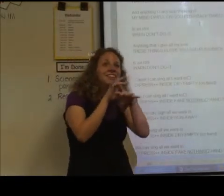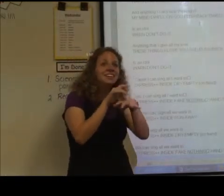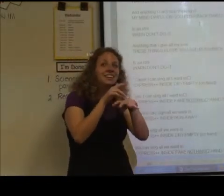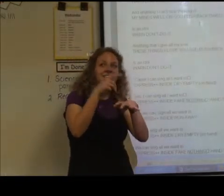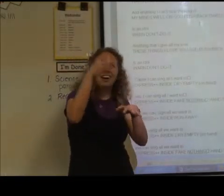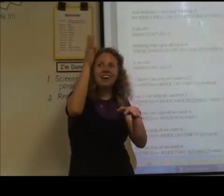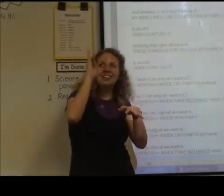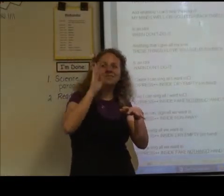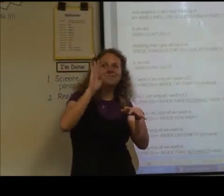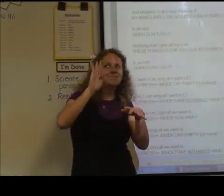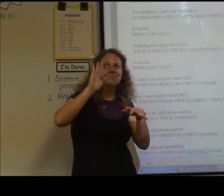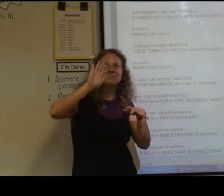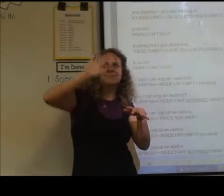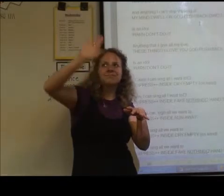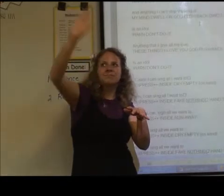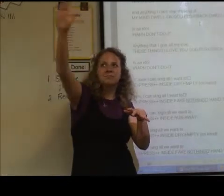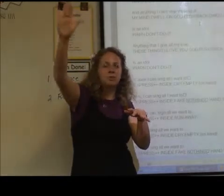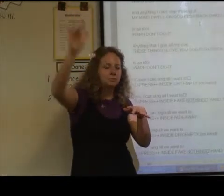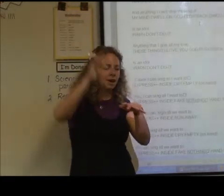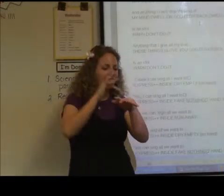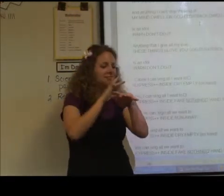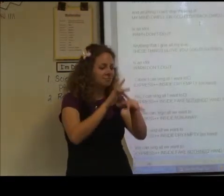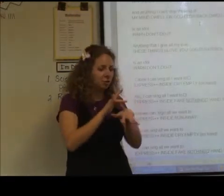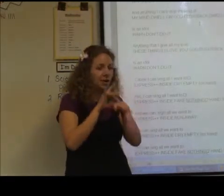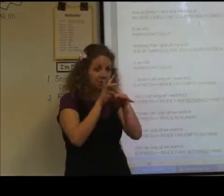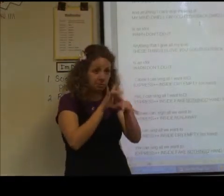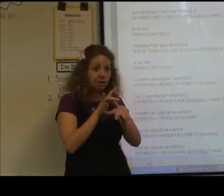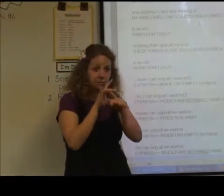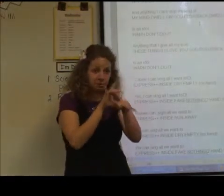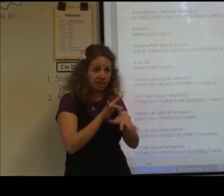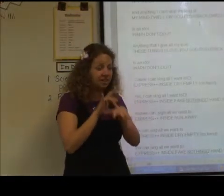thinking, God, push back and go back to what I'm doing.